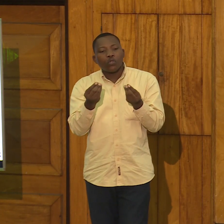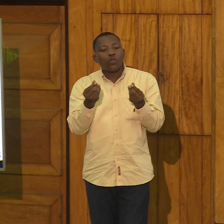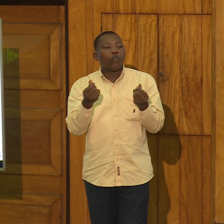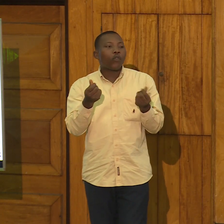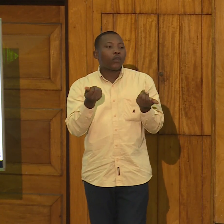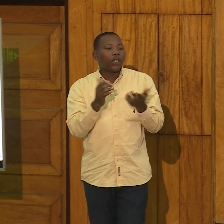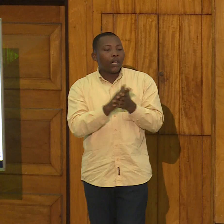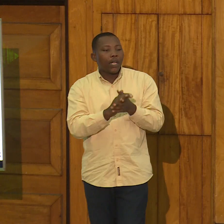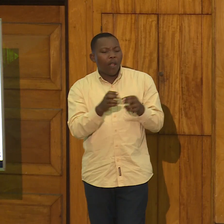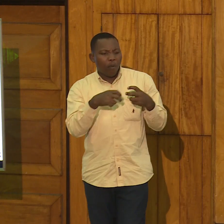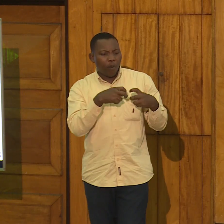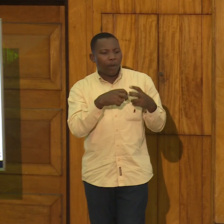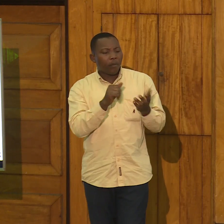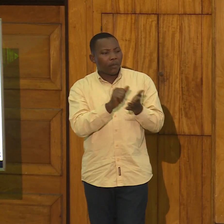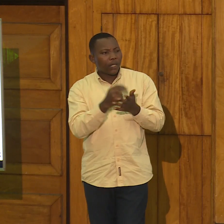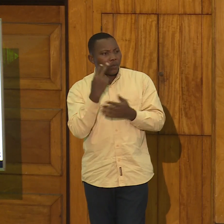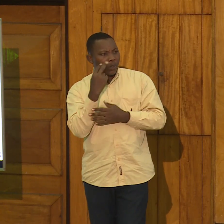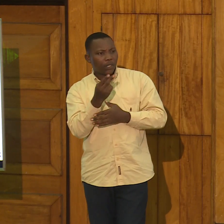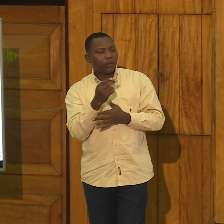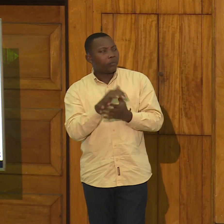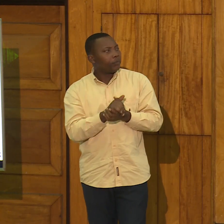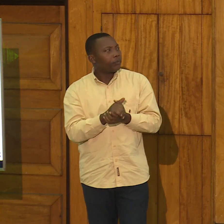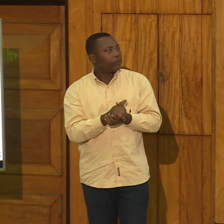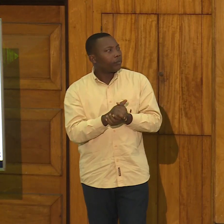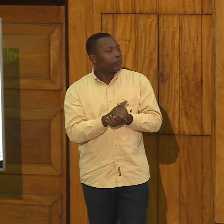identified. I